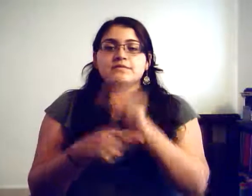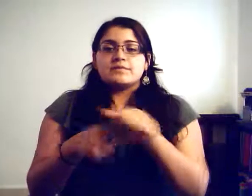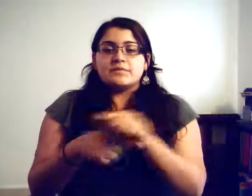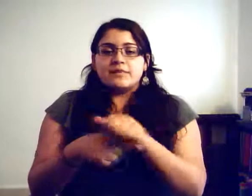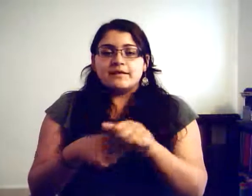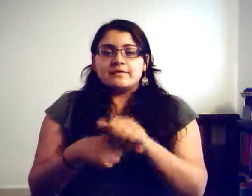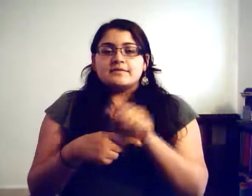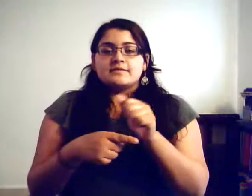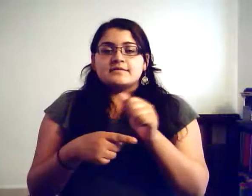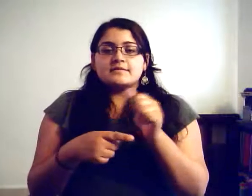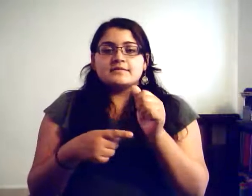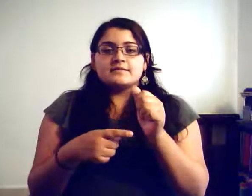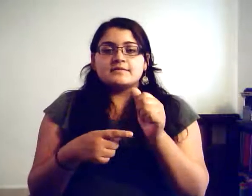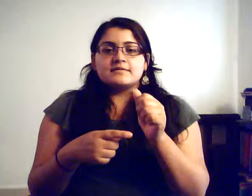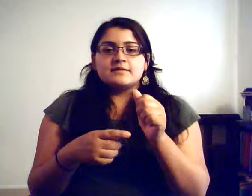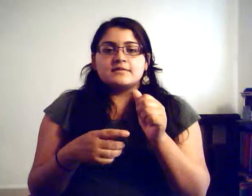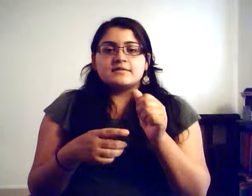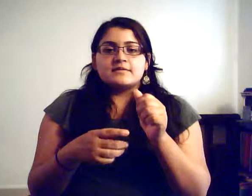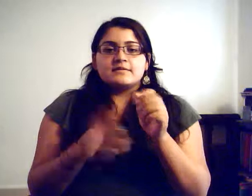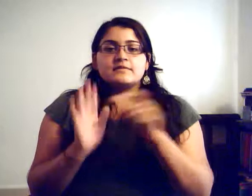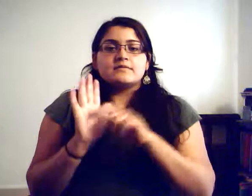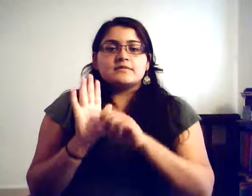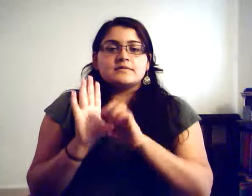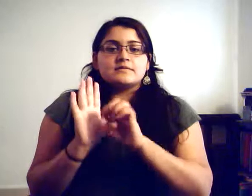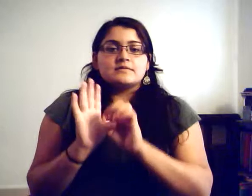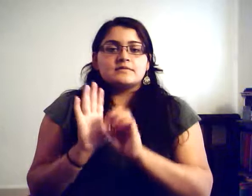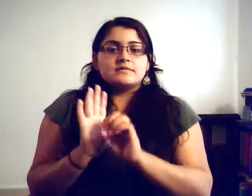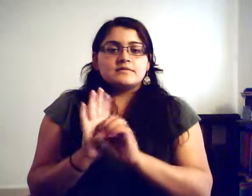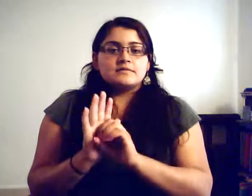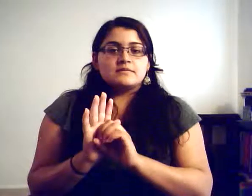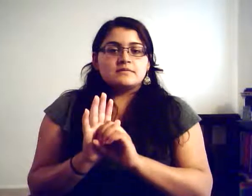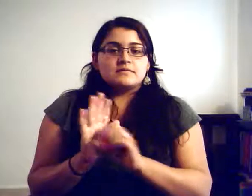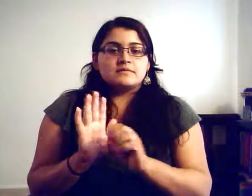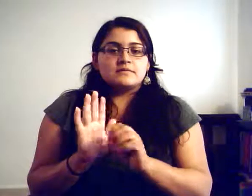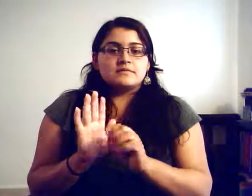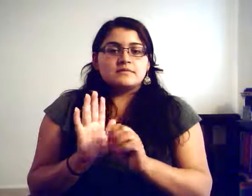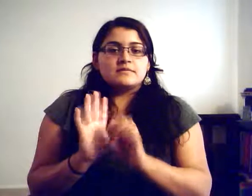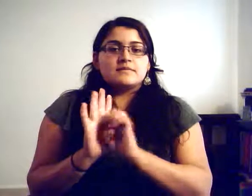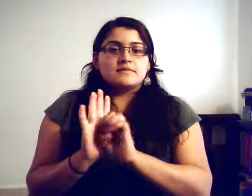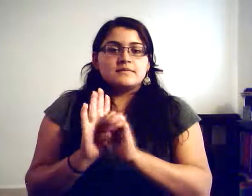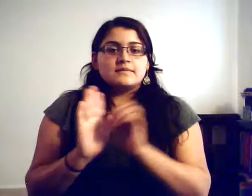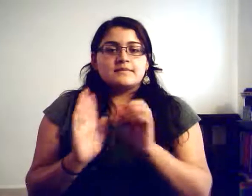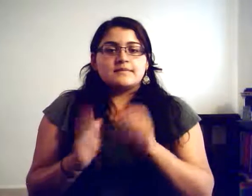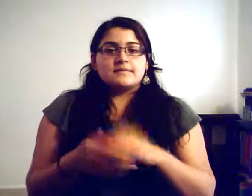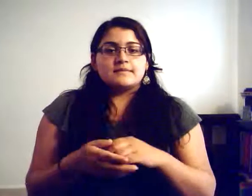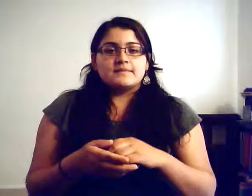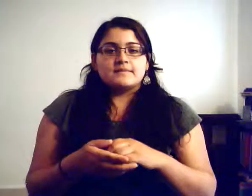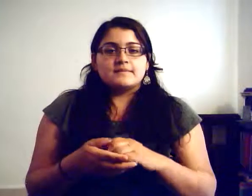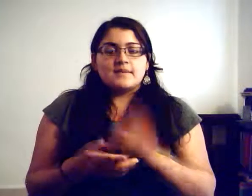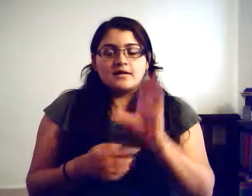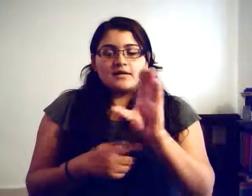mapping. Maybe they'll go find the article, draw a concept map of that article, which means any number of things. It could